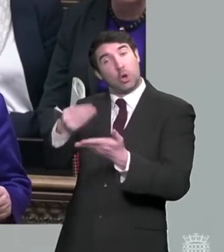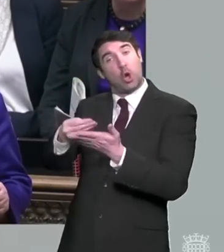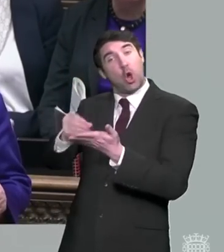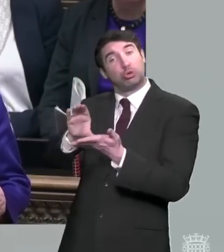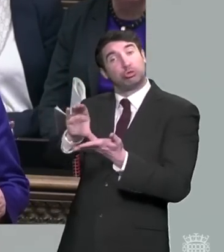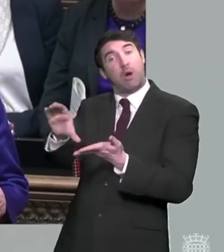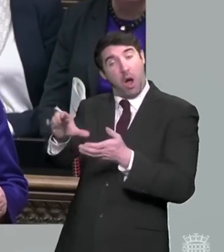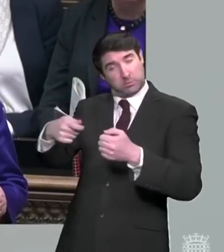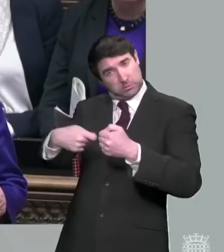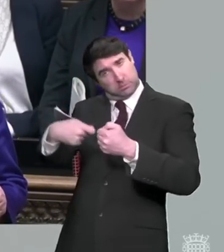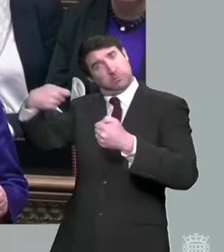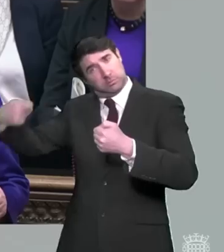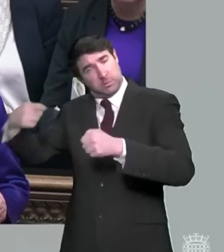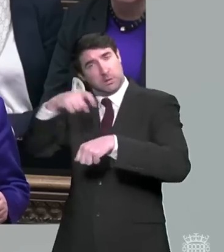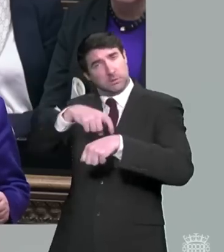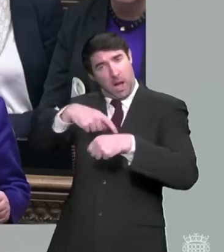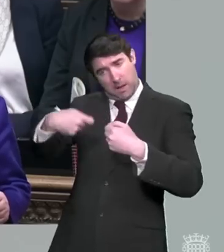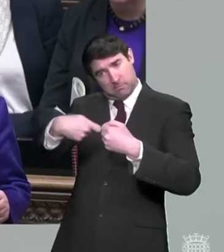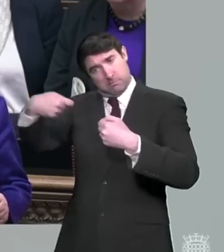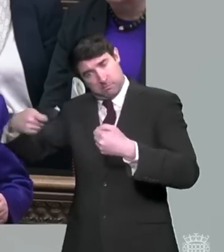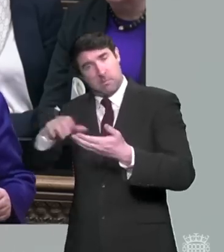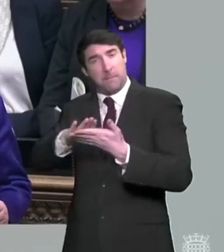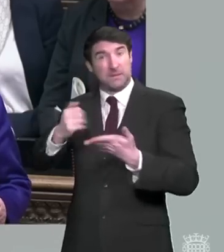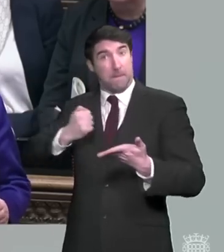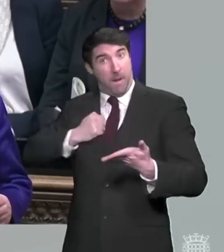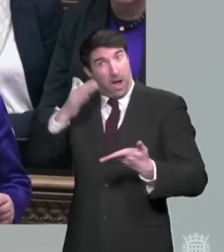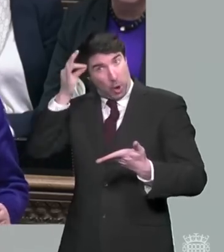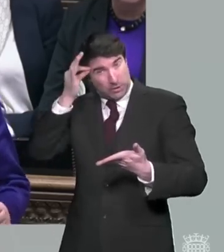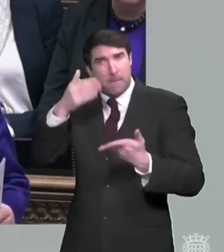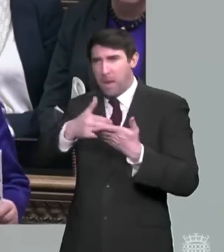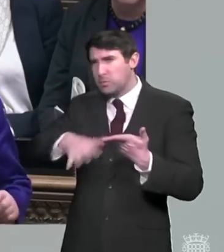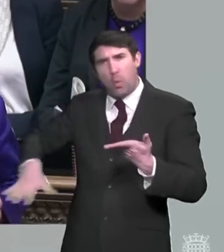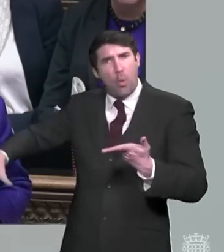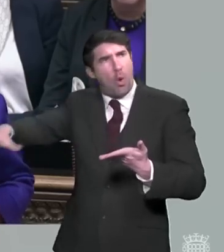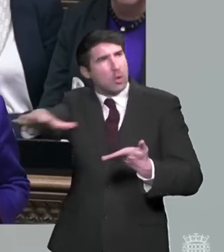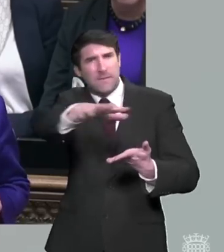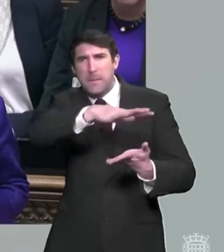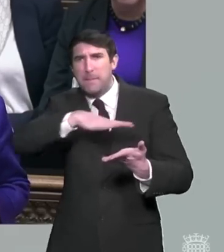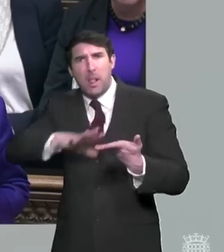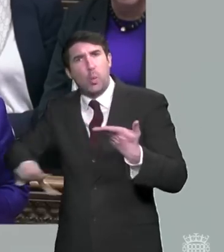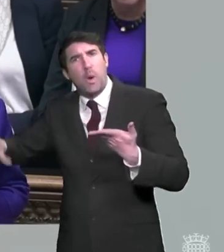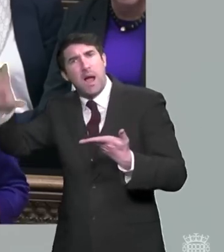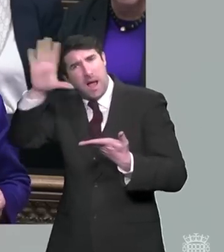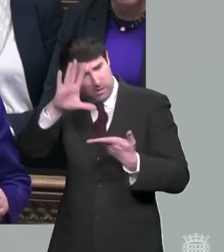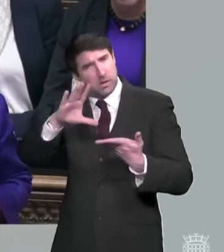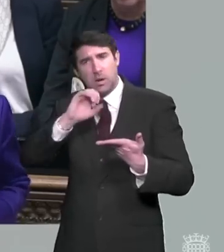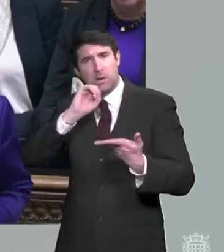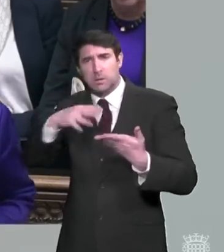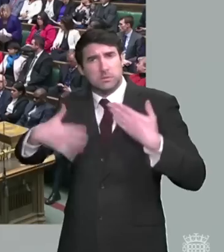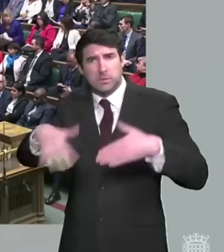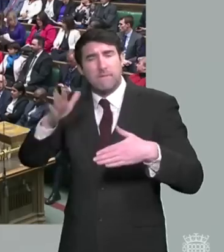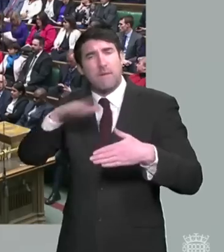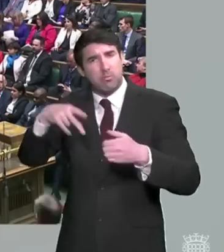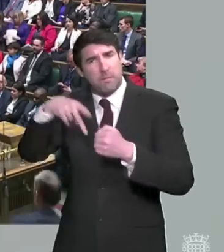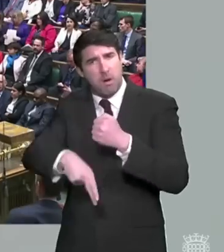that communities in my constituency and many others are not left isolated? And will he ask the Transport Secretary to meet with me to discuss this